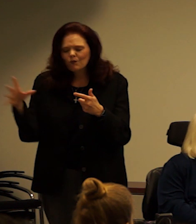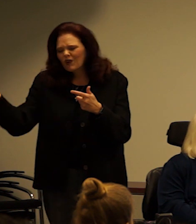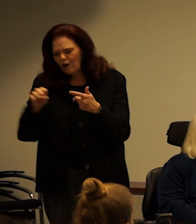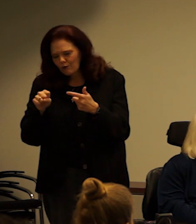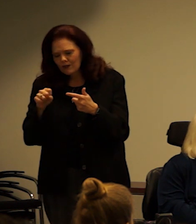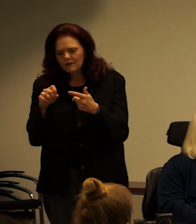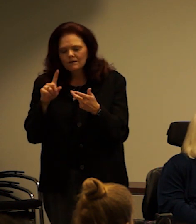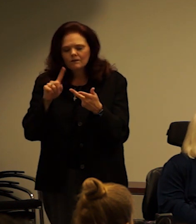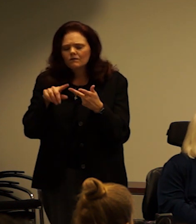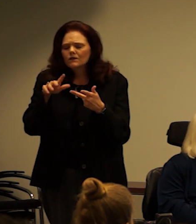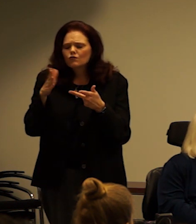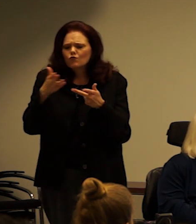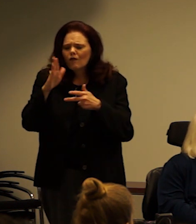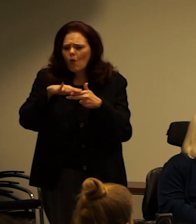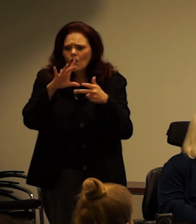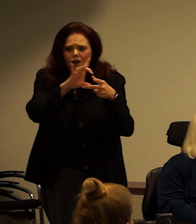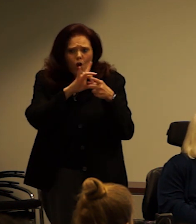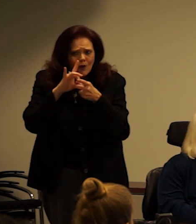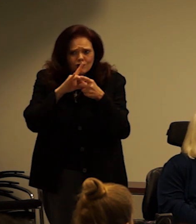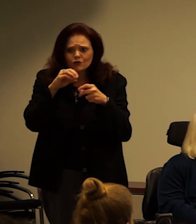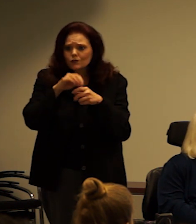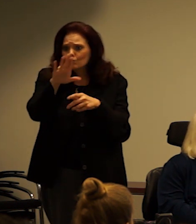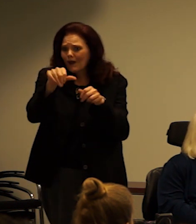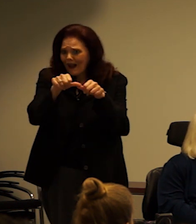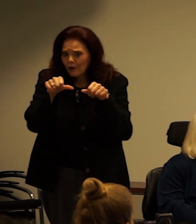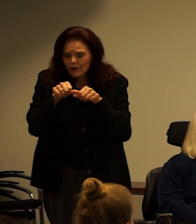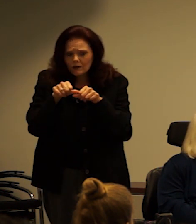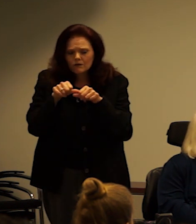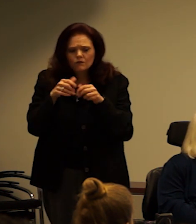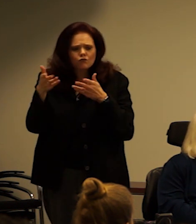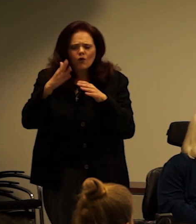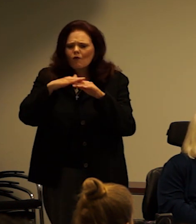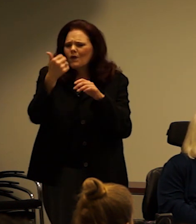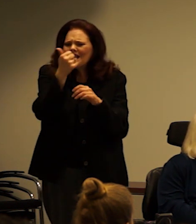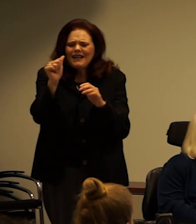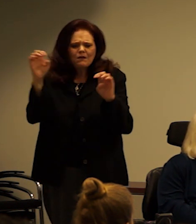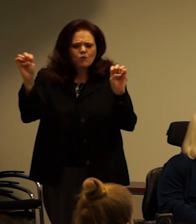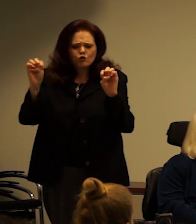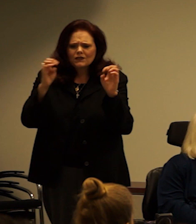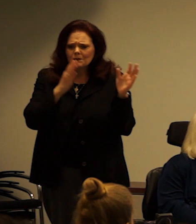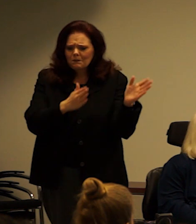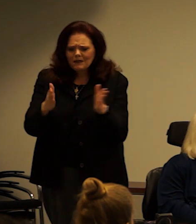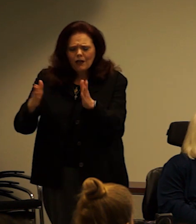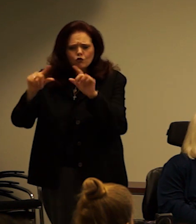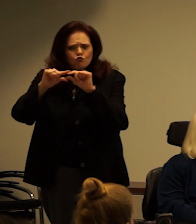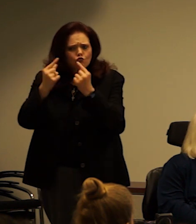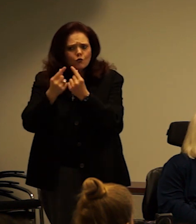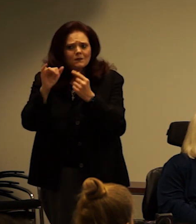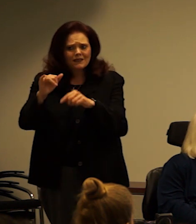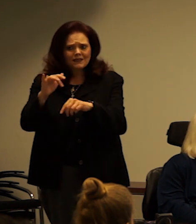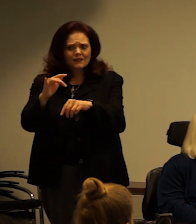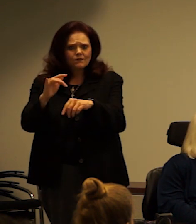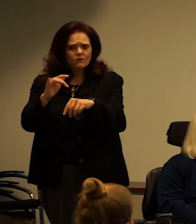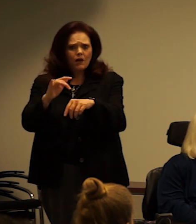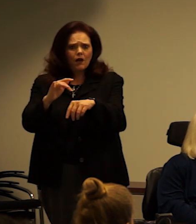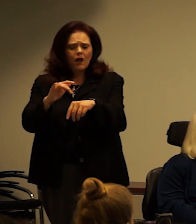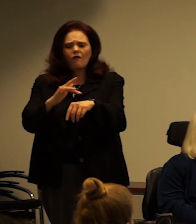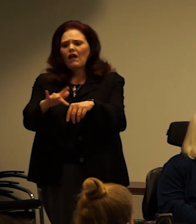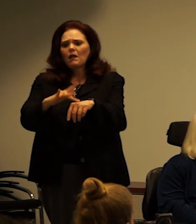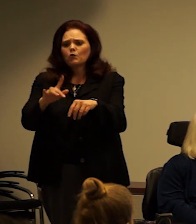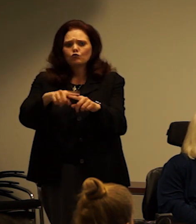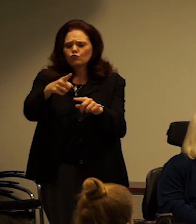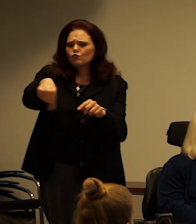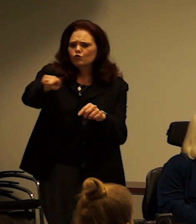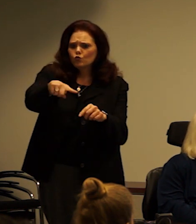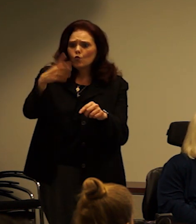your area, serve on any emergency planning group that might be available, and if you want to know what's in